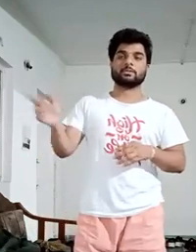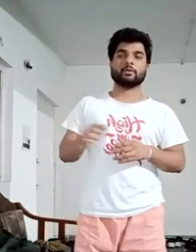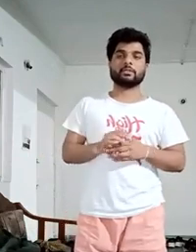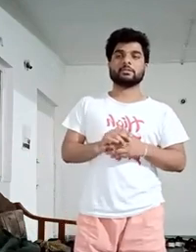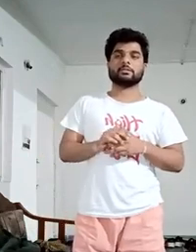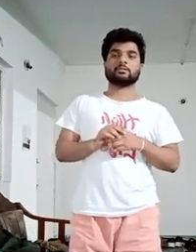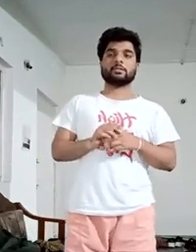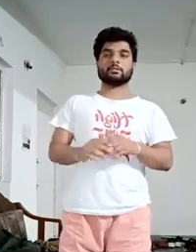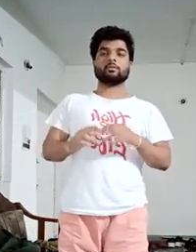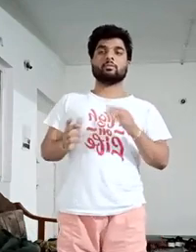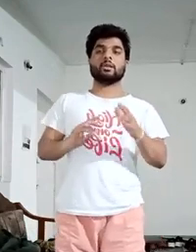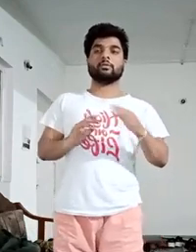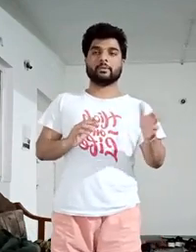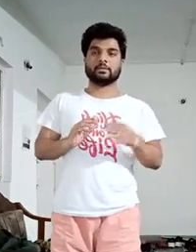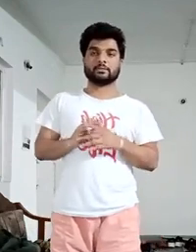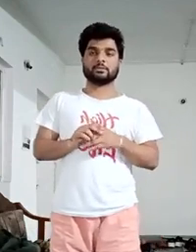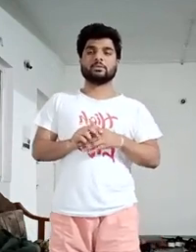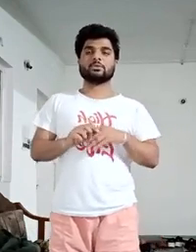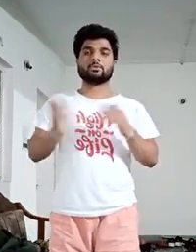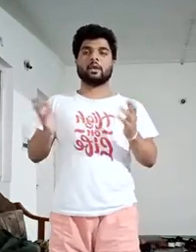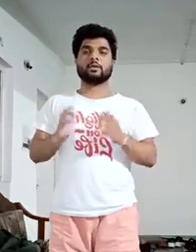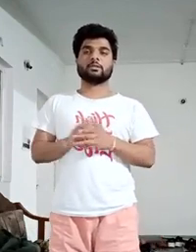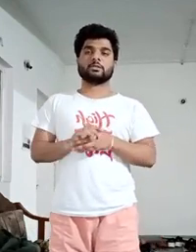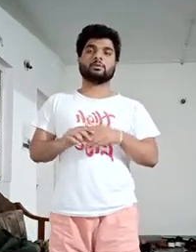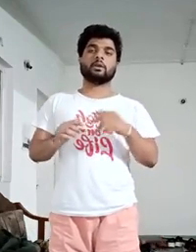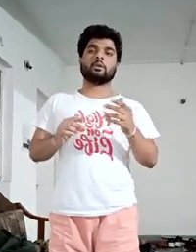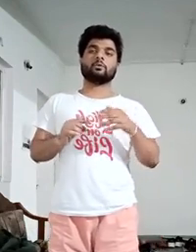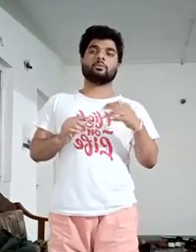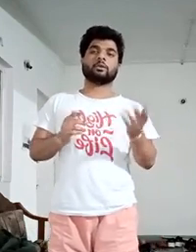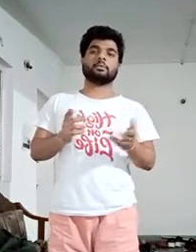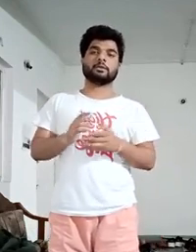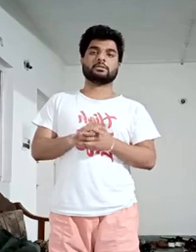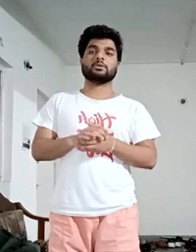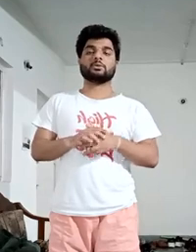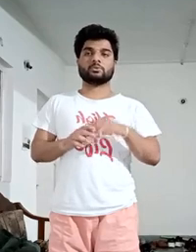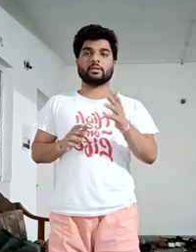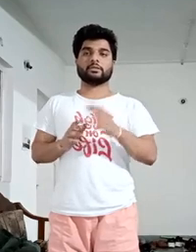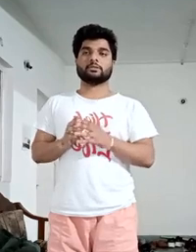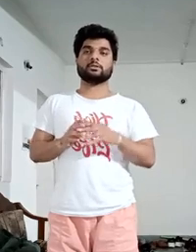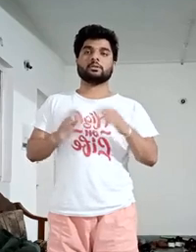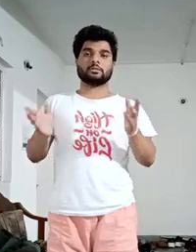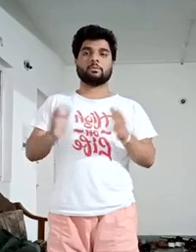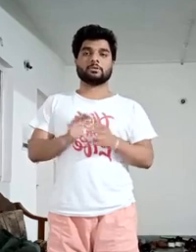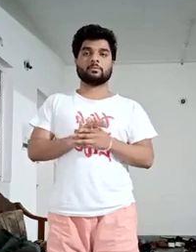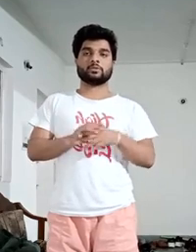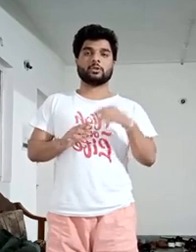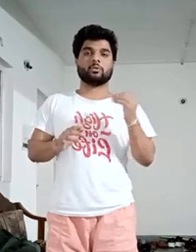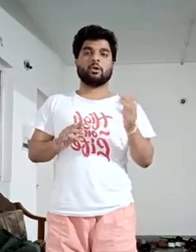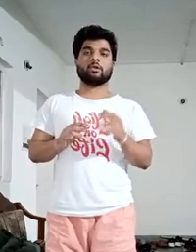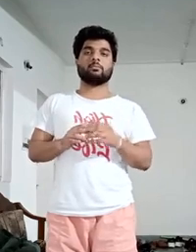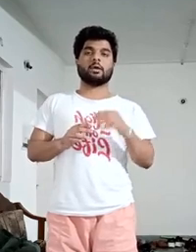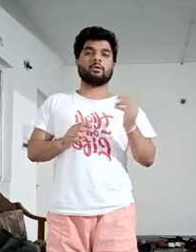point is change the value in methods. So why change the value in methods? So let's Java supports only call by